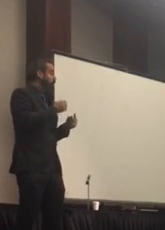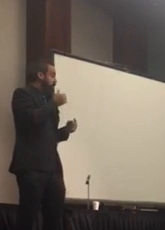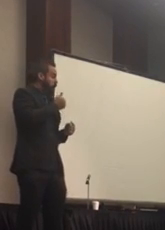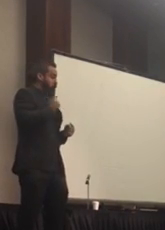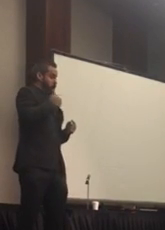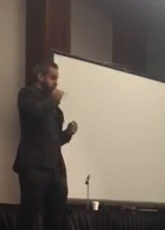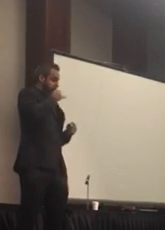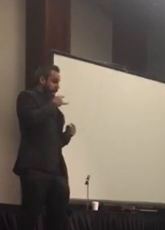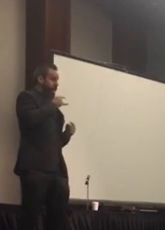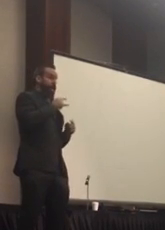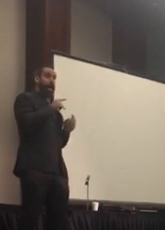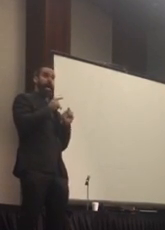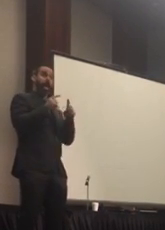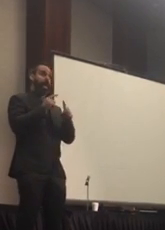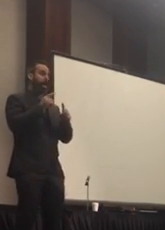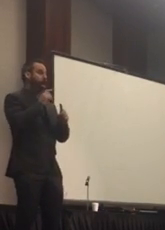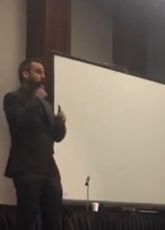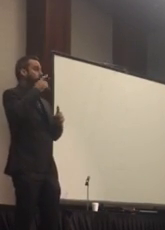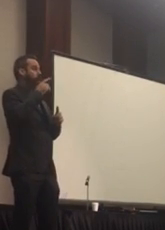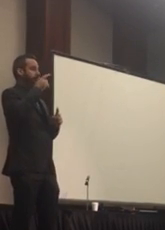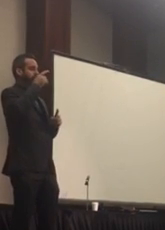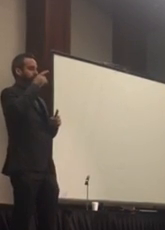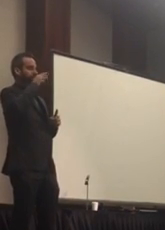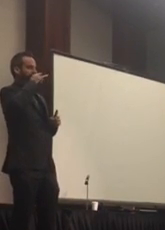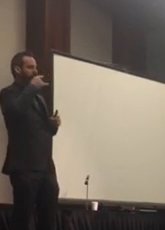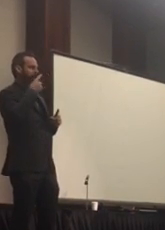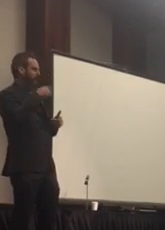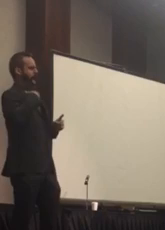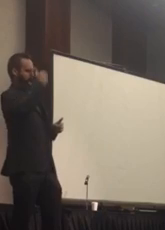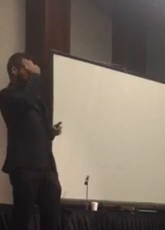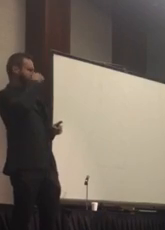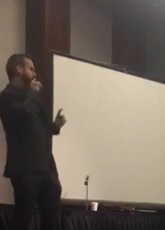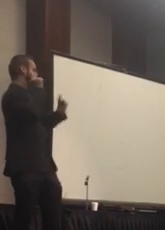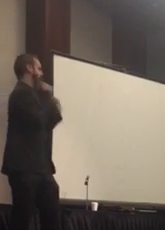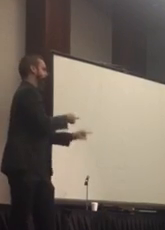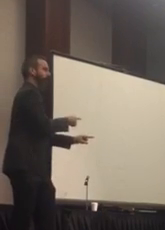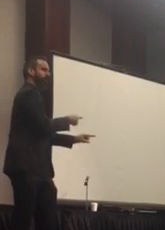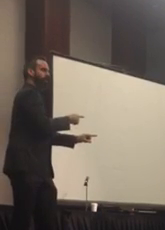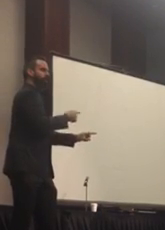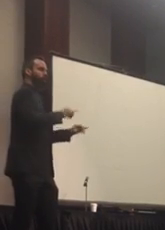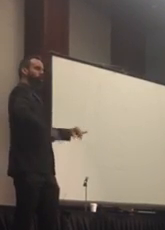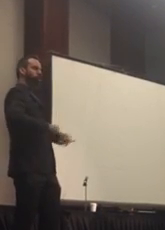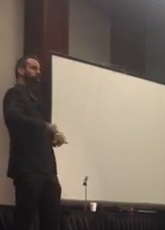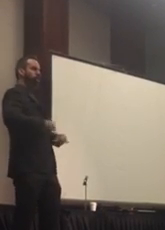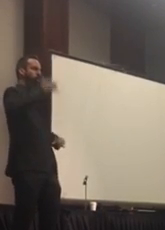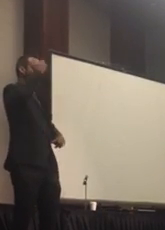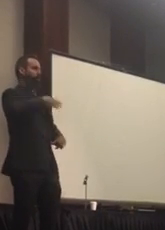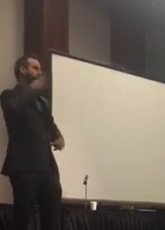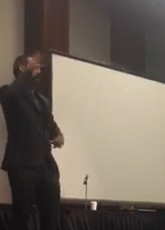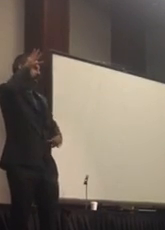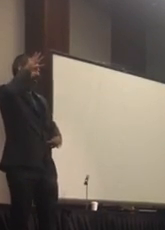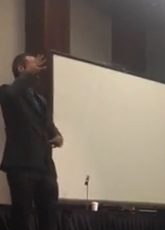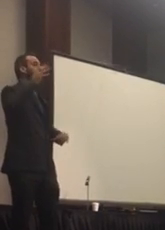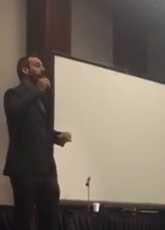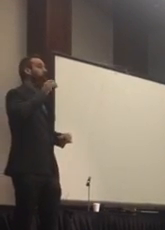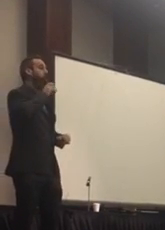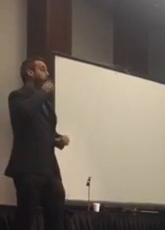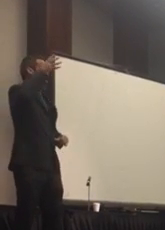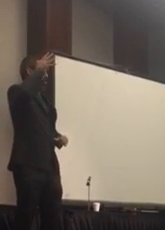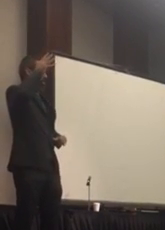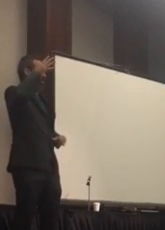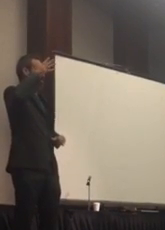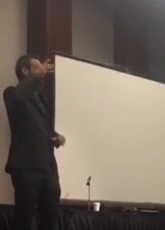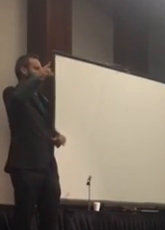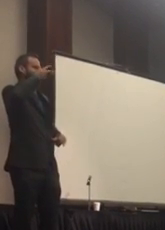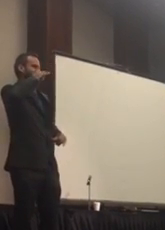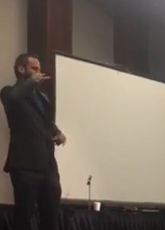younger kid asks a question, the older kid will inevitably think they know the answer and will want to show off in front of the parent. So the older child, or maybe